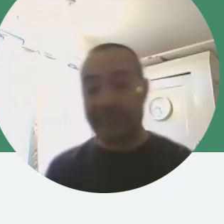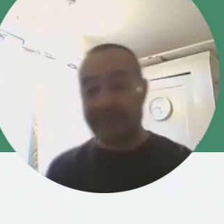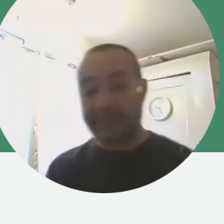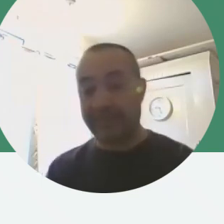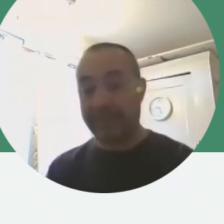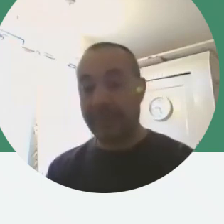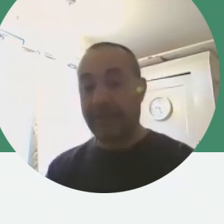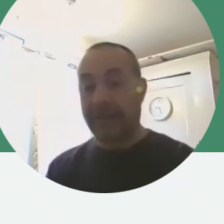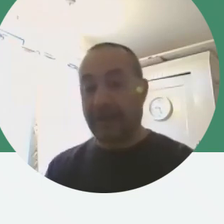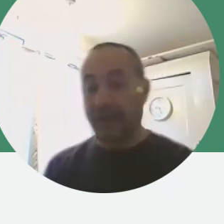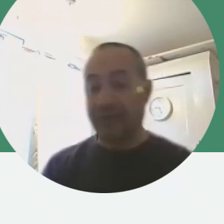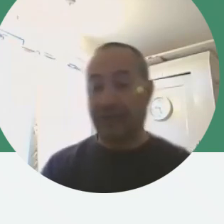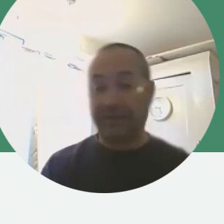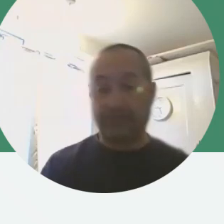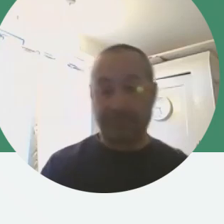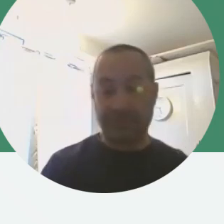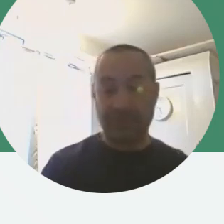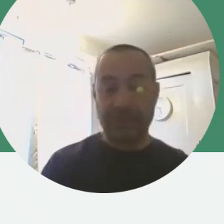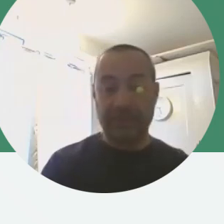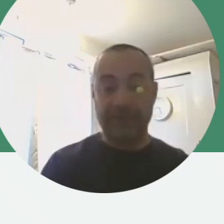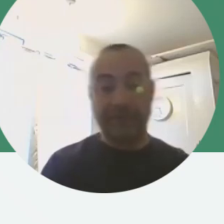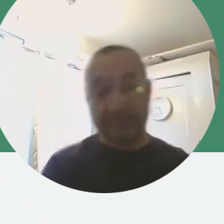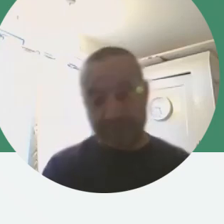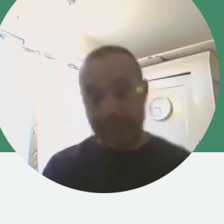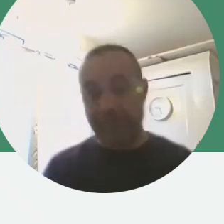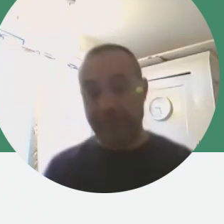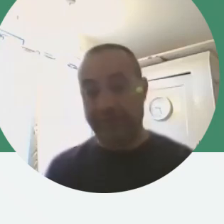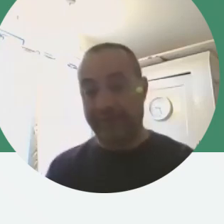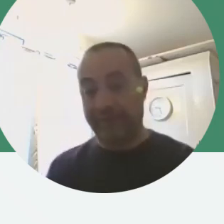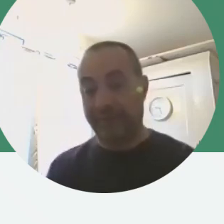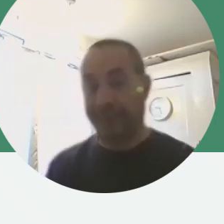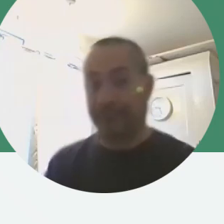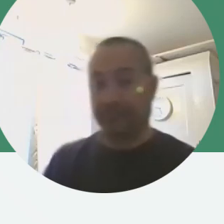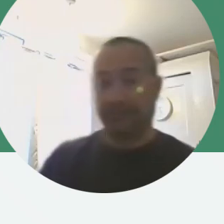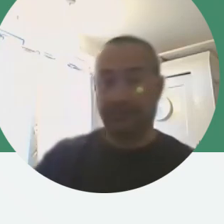assistants, outreach experts, and other specialized staff.